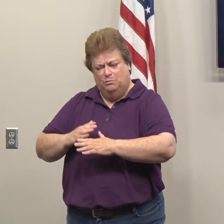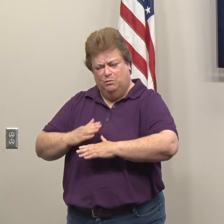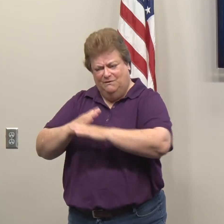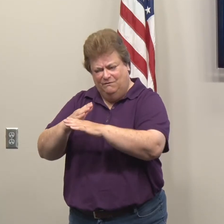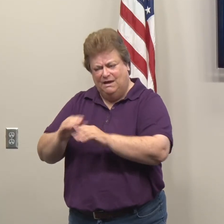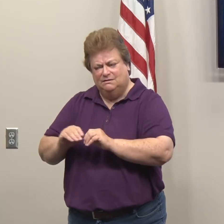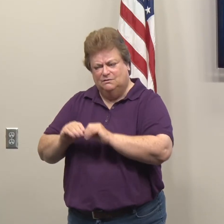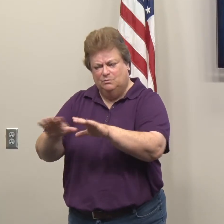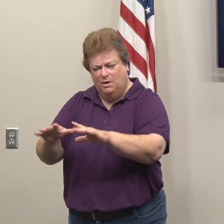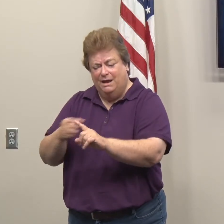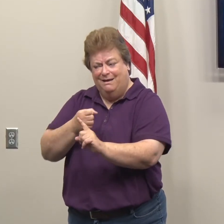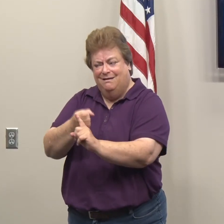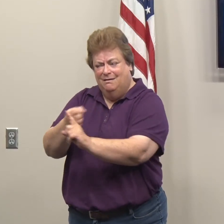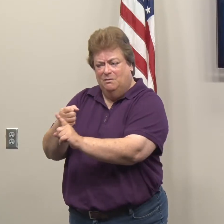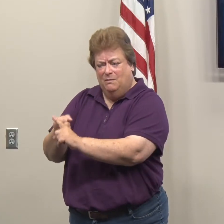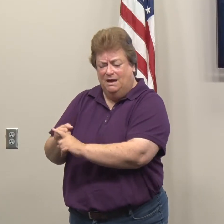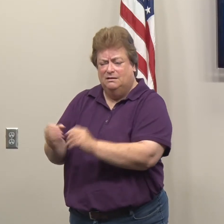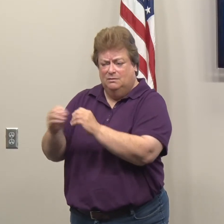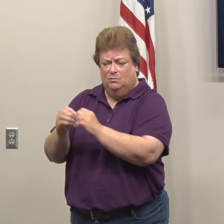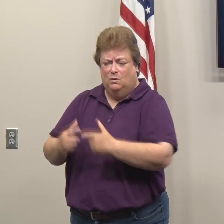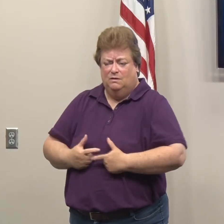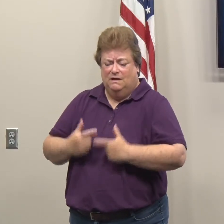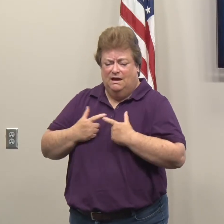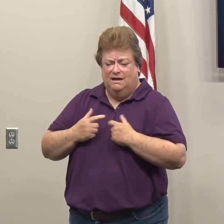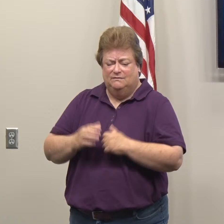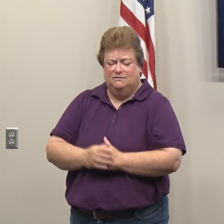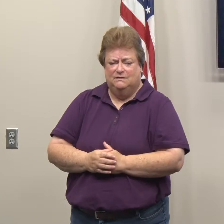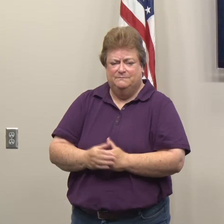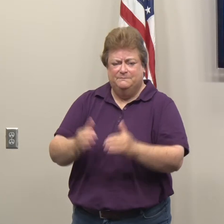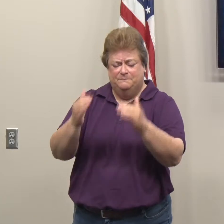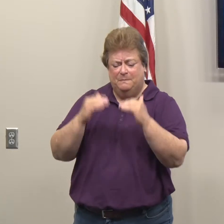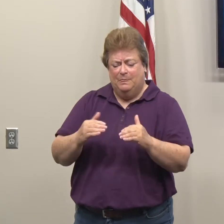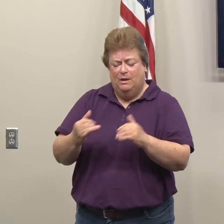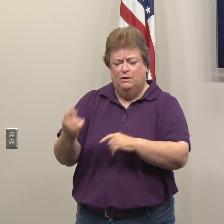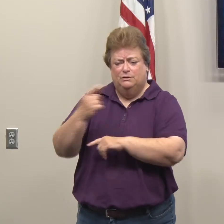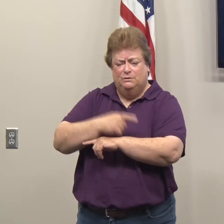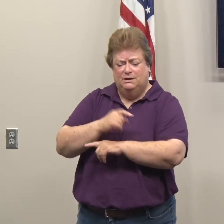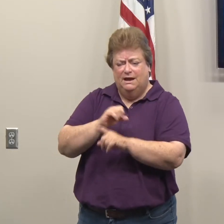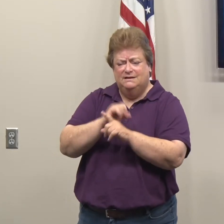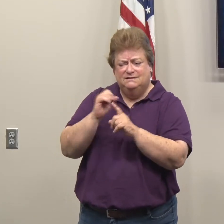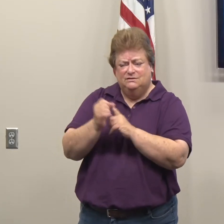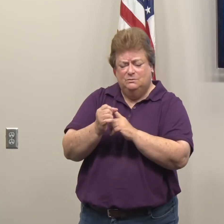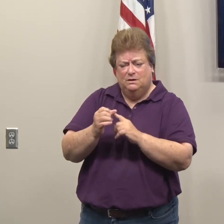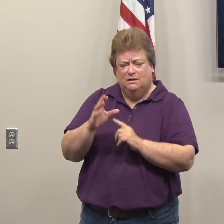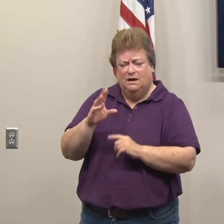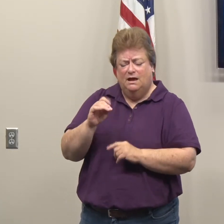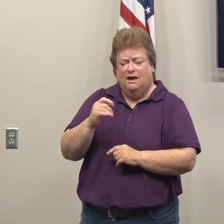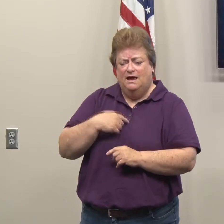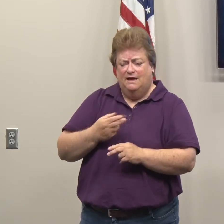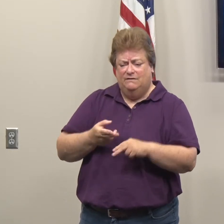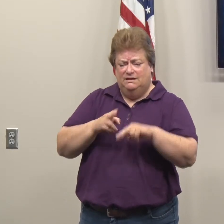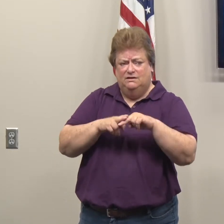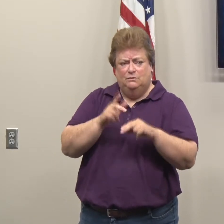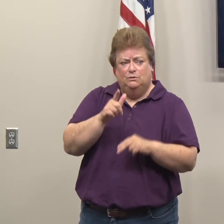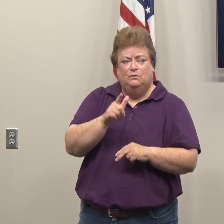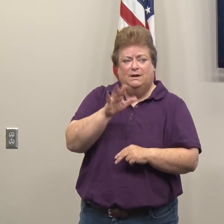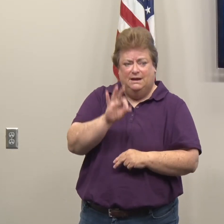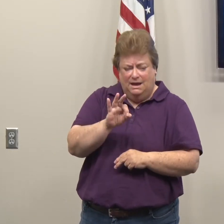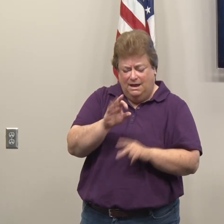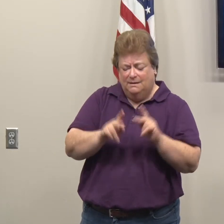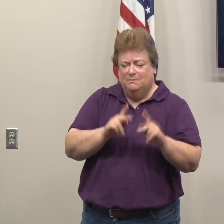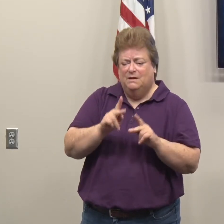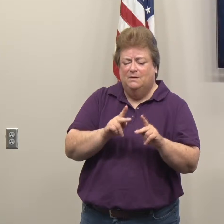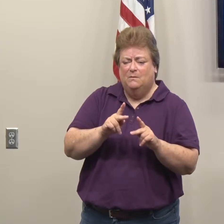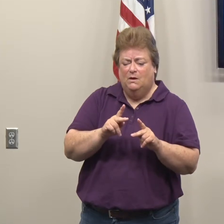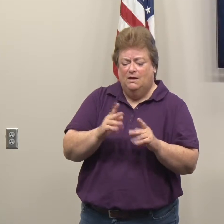and impacting more lives. Moving on to today's situational update, an additional 29 individuals in